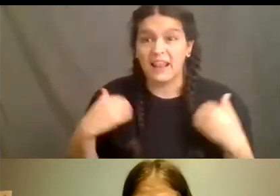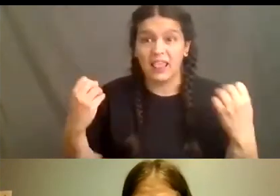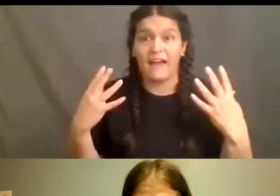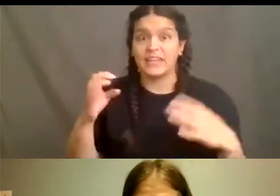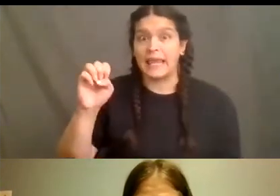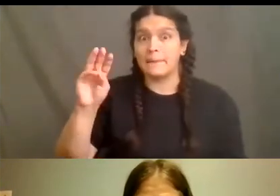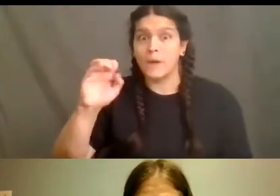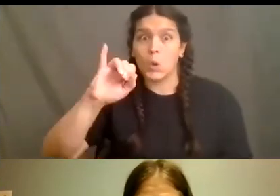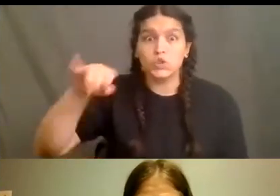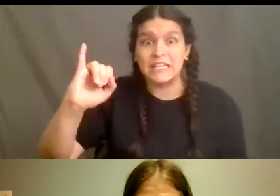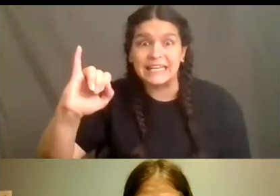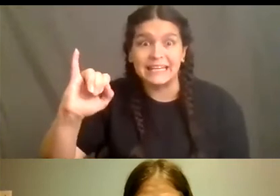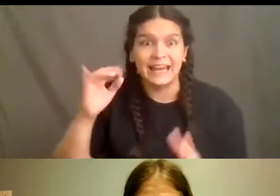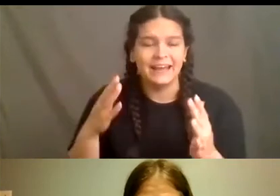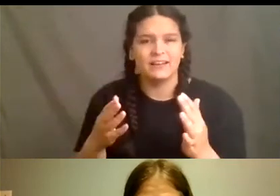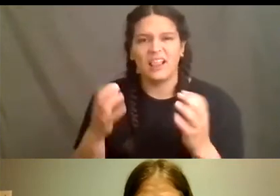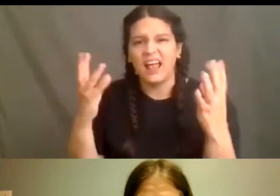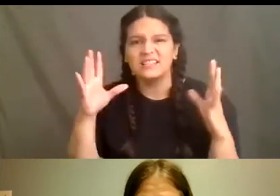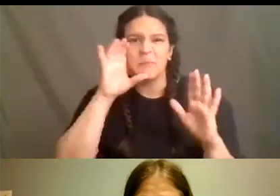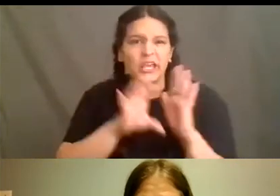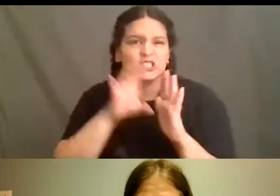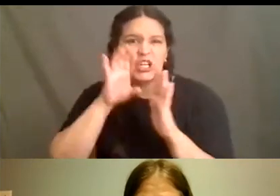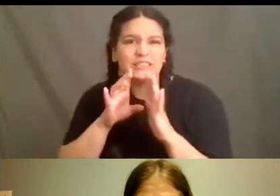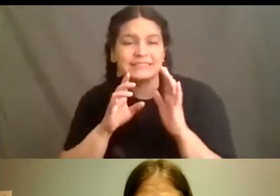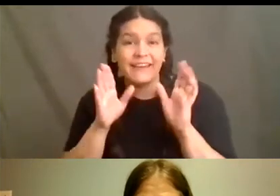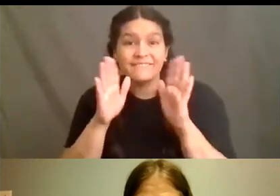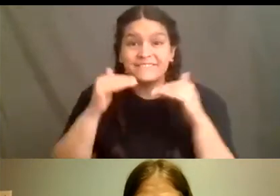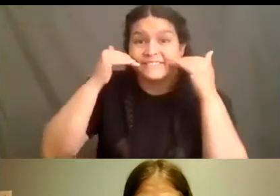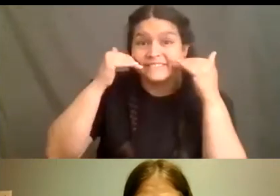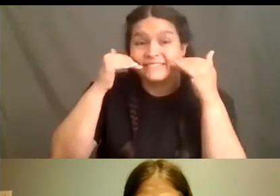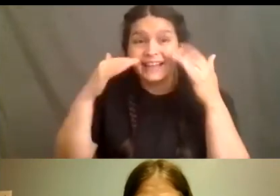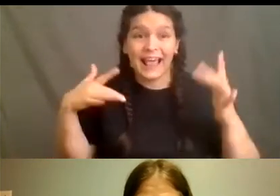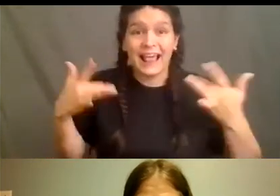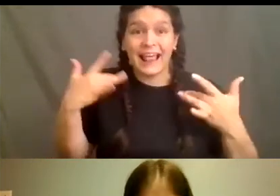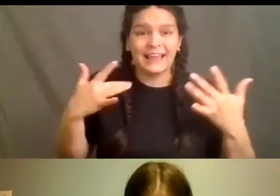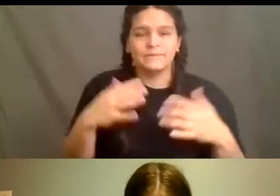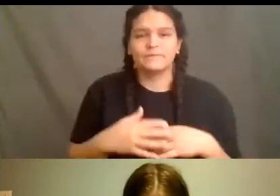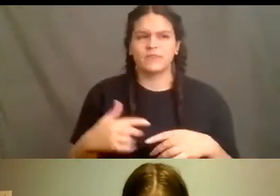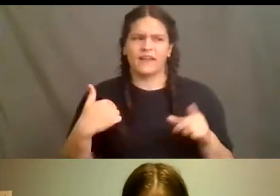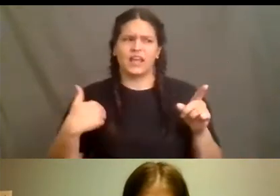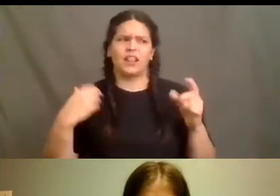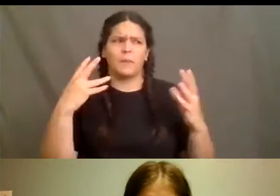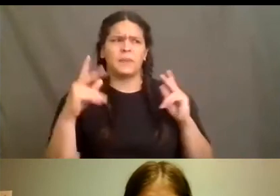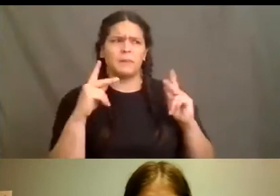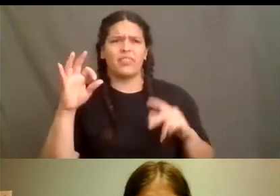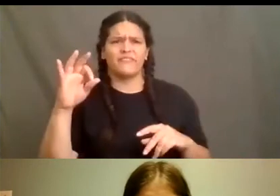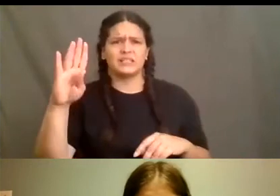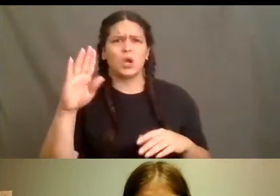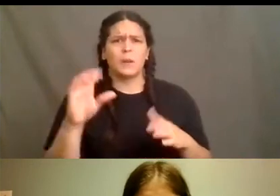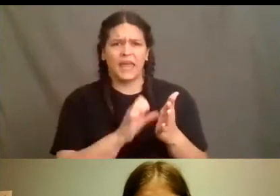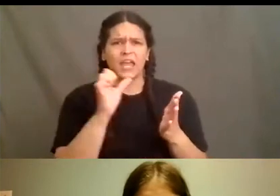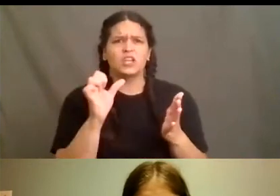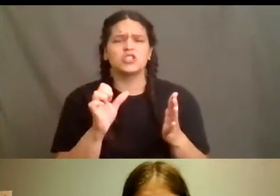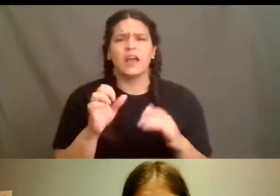media outlets. I've had a lot of people on my Facebook page, on the Indigenous Ways Facebook page, on